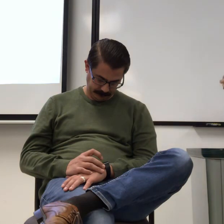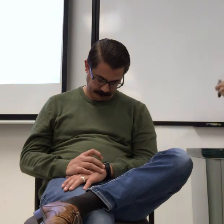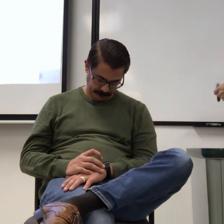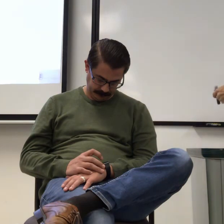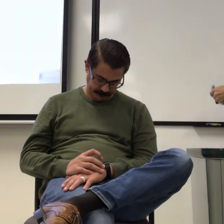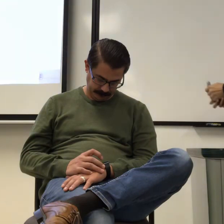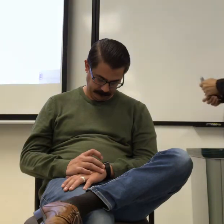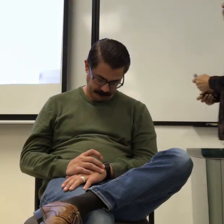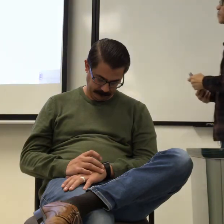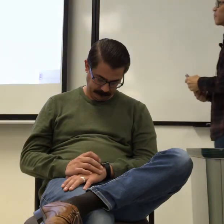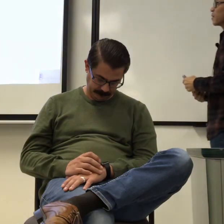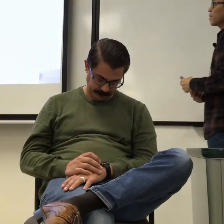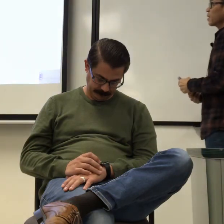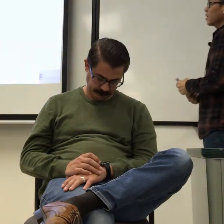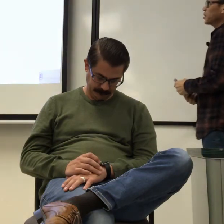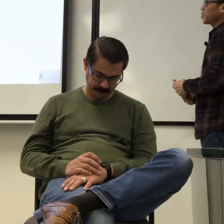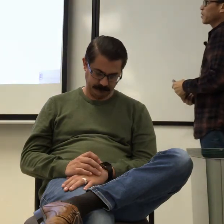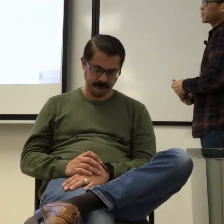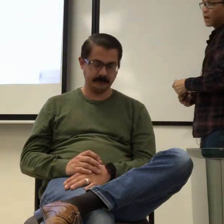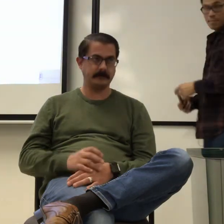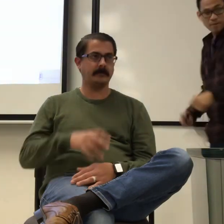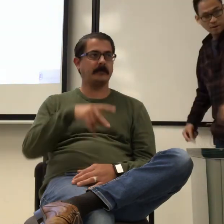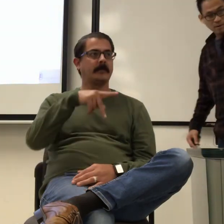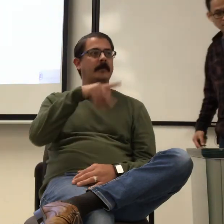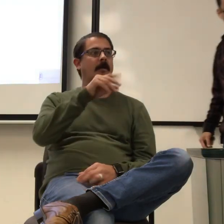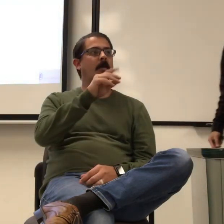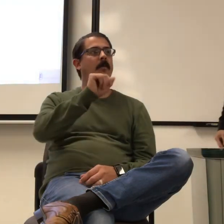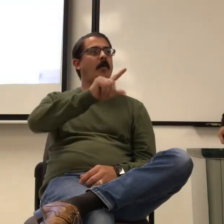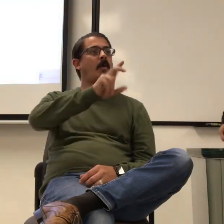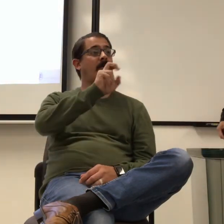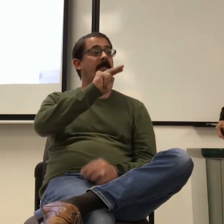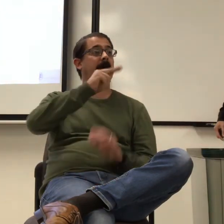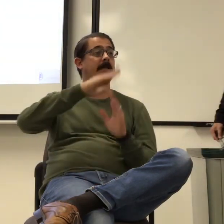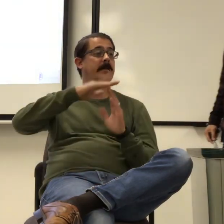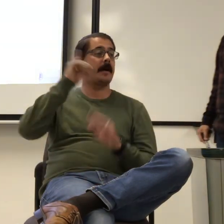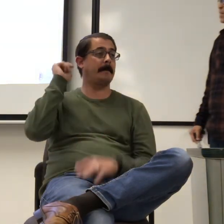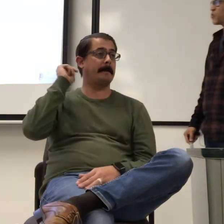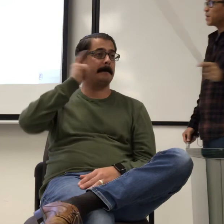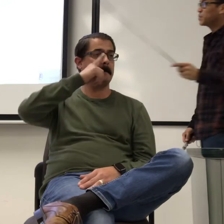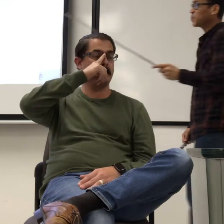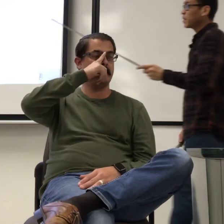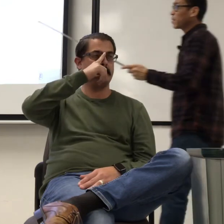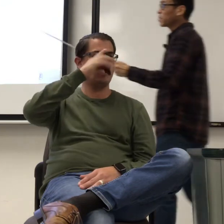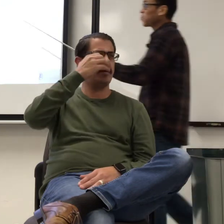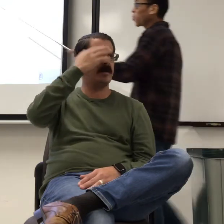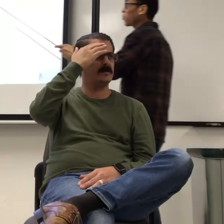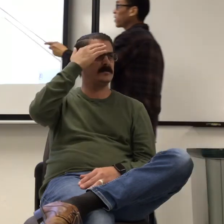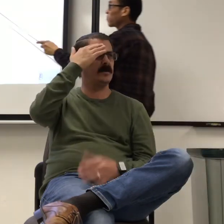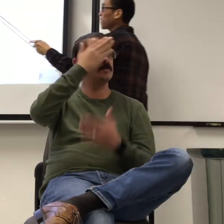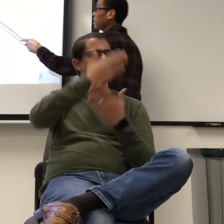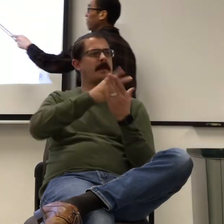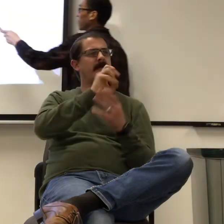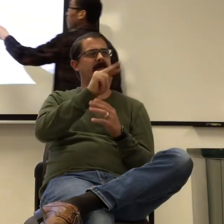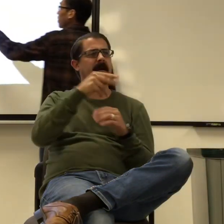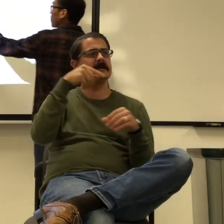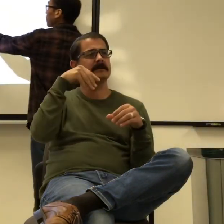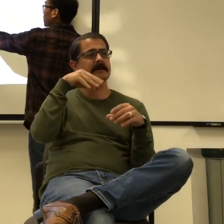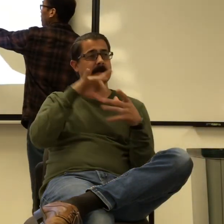Now the portal vein is shown at the top there. And I want you to know some of the veins that drain into it. There's portal vein right